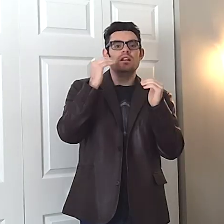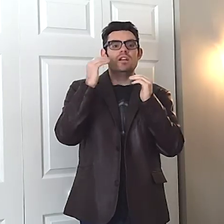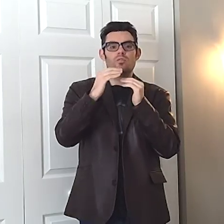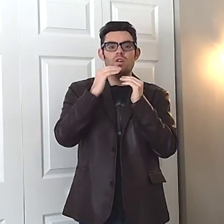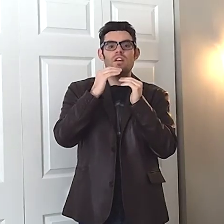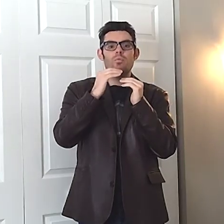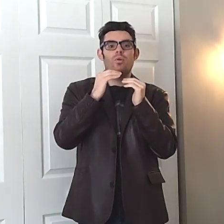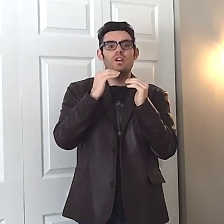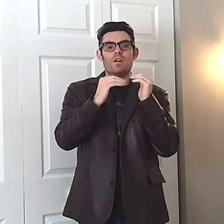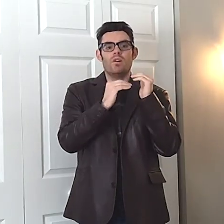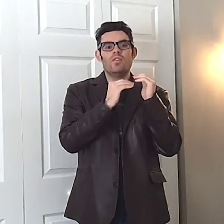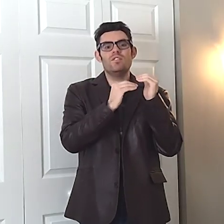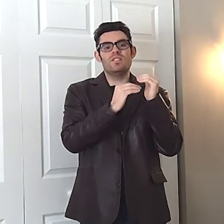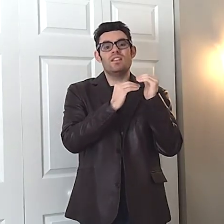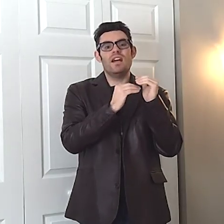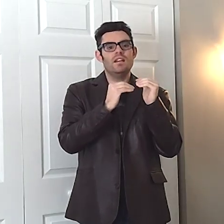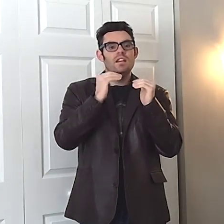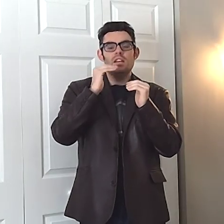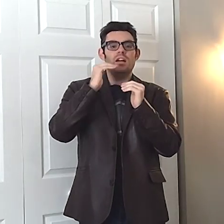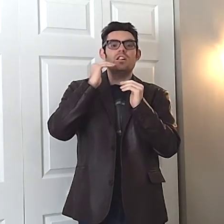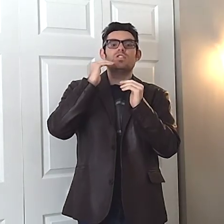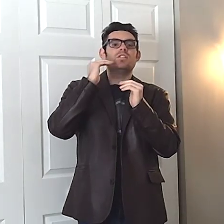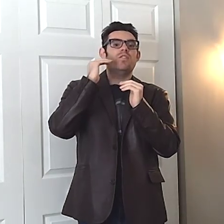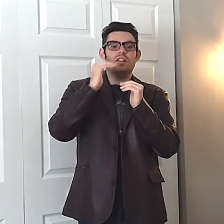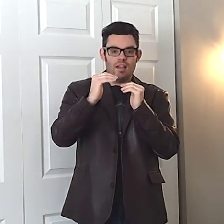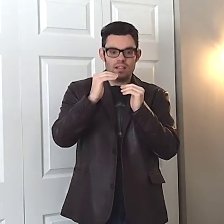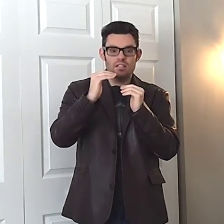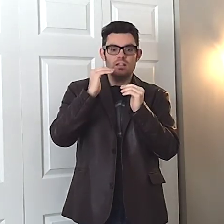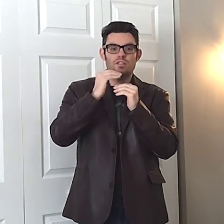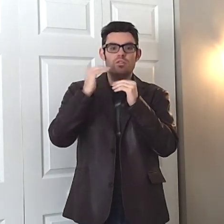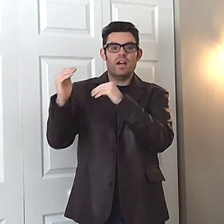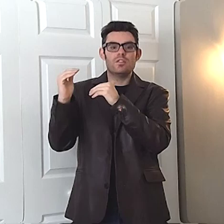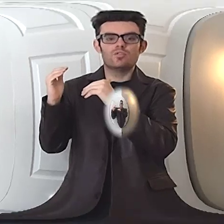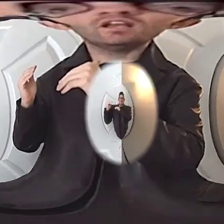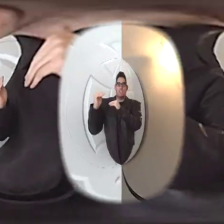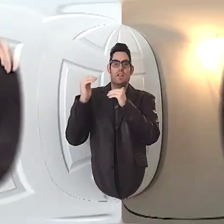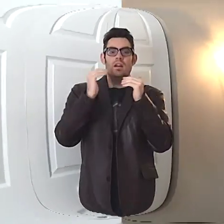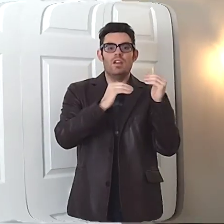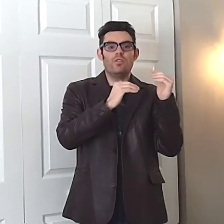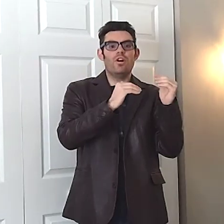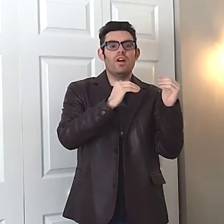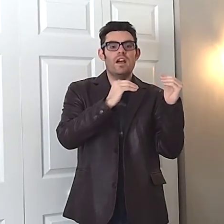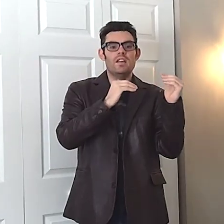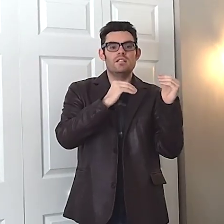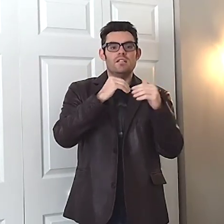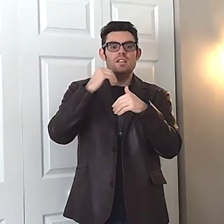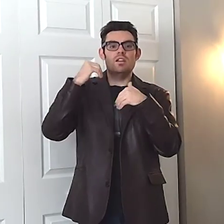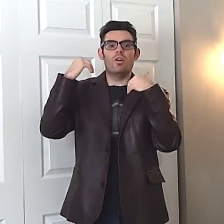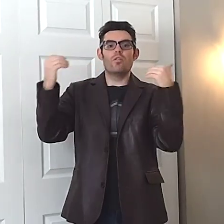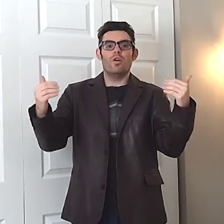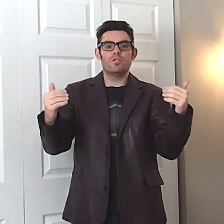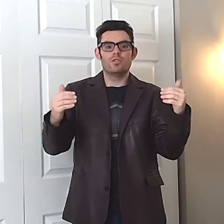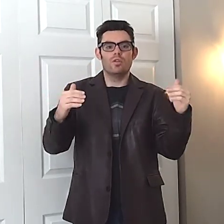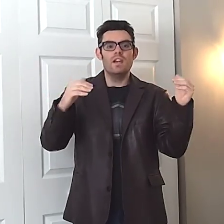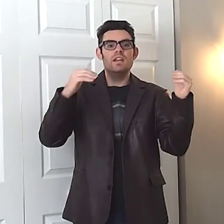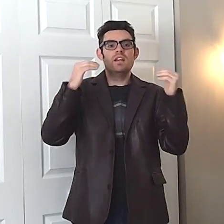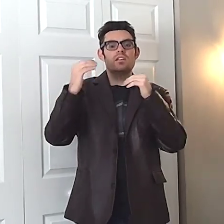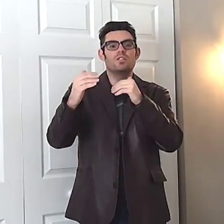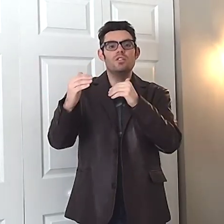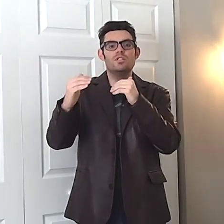is really important, and whenever you see that, that is just fantastic. So that is great. As far as the overall story, it's a good